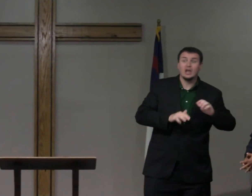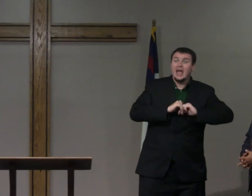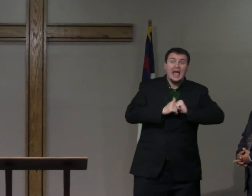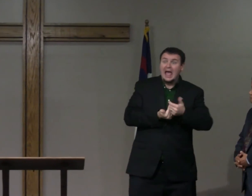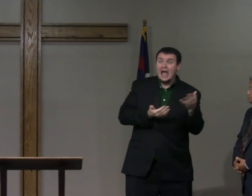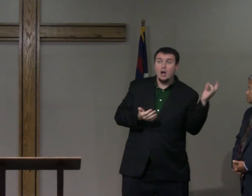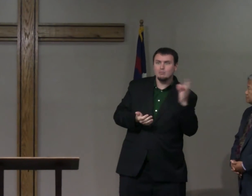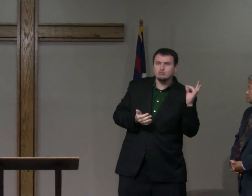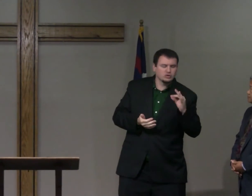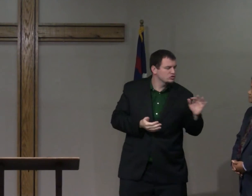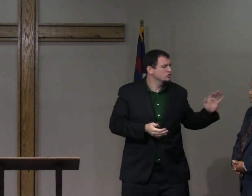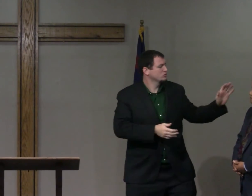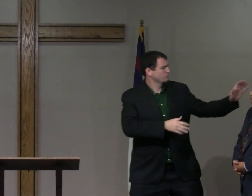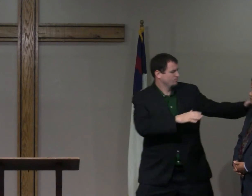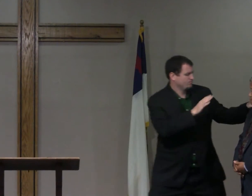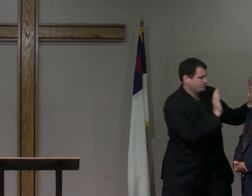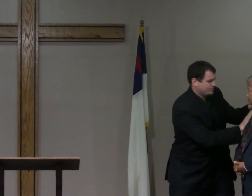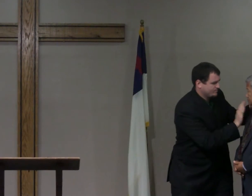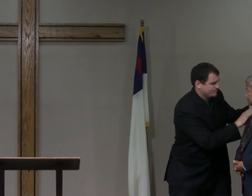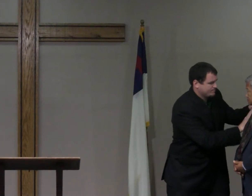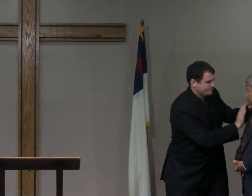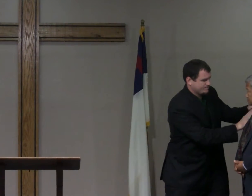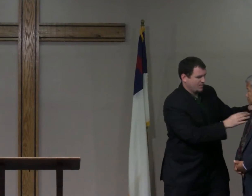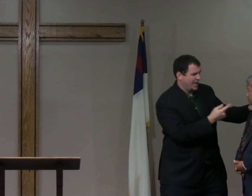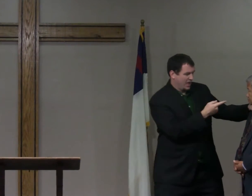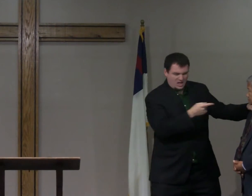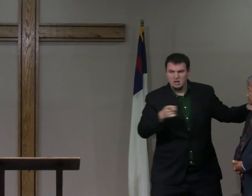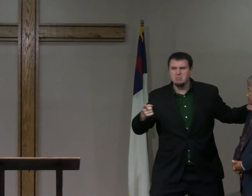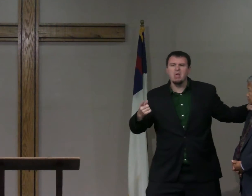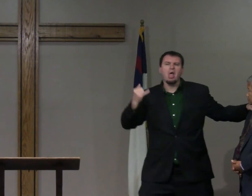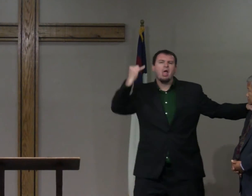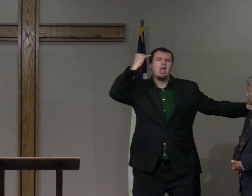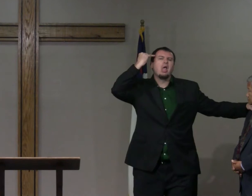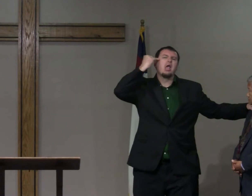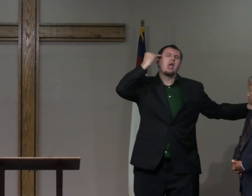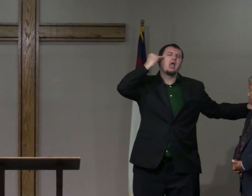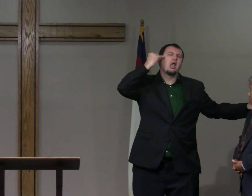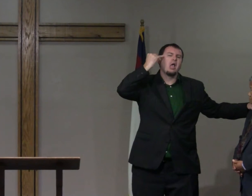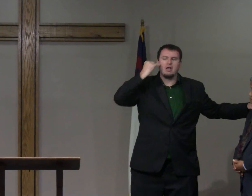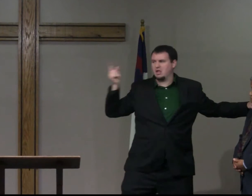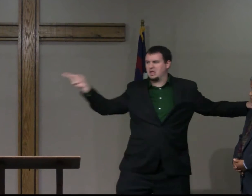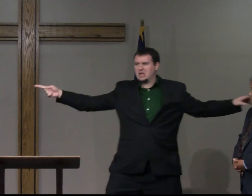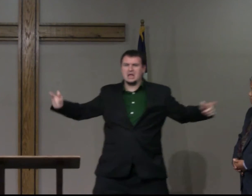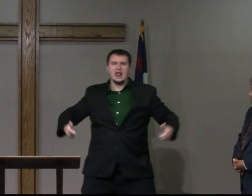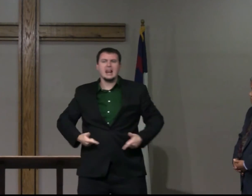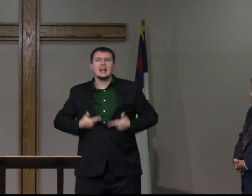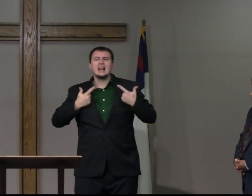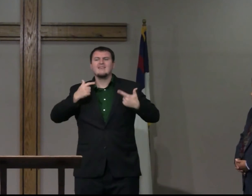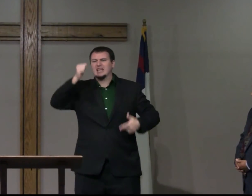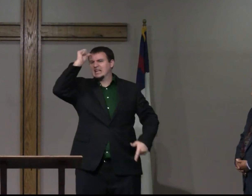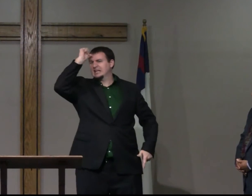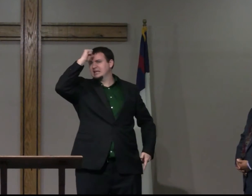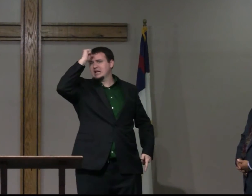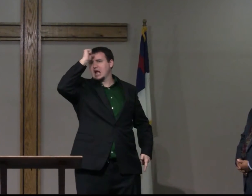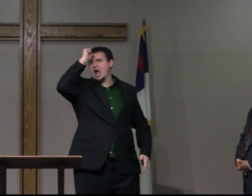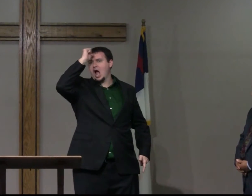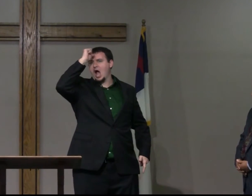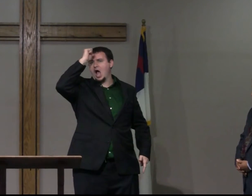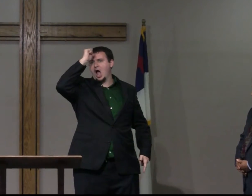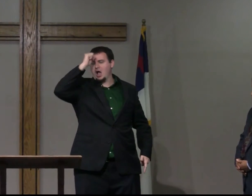it? Well, there needs to be a preacher. Well, how can there be a preacher? Just suppose he lives in